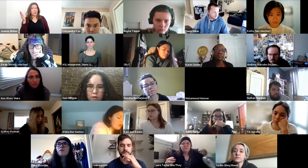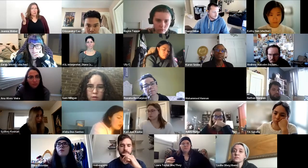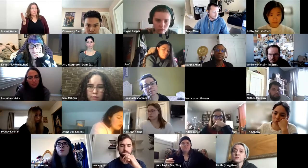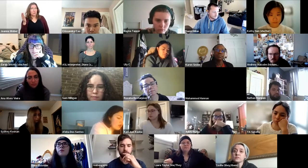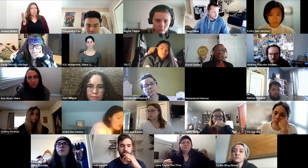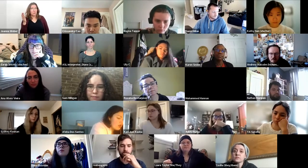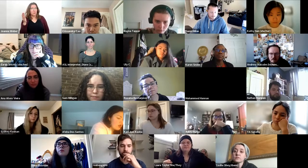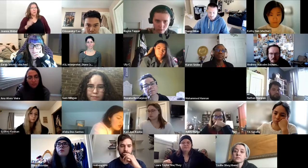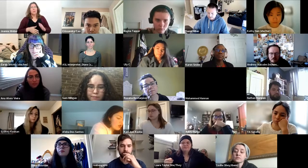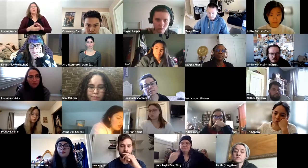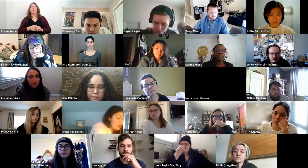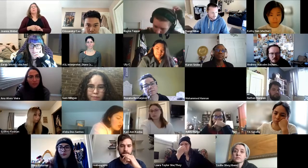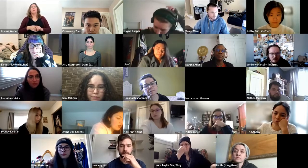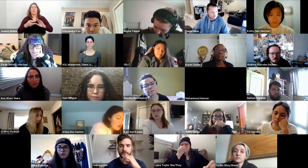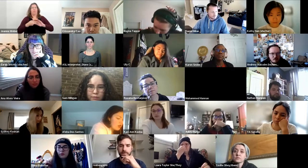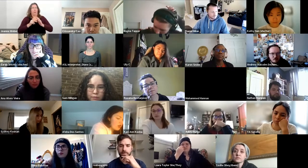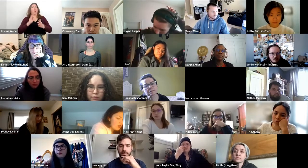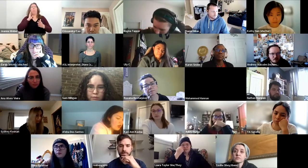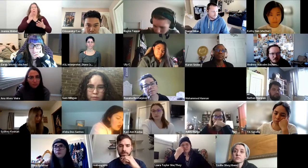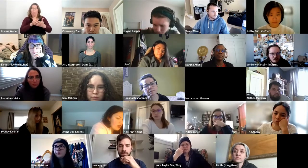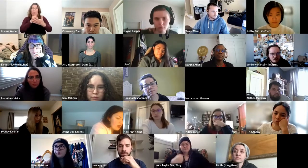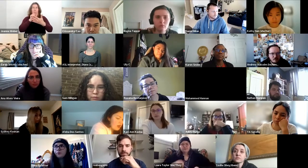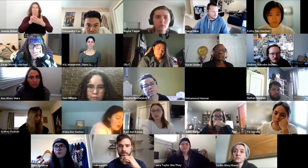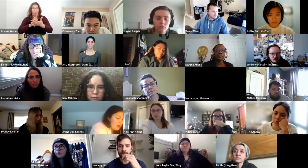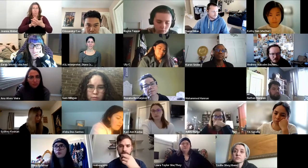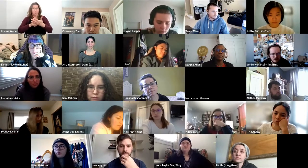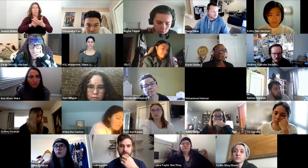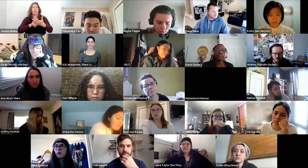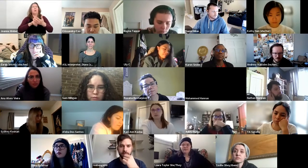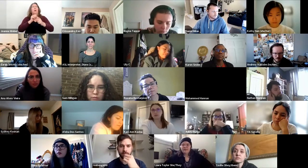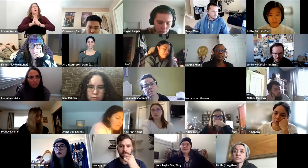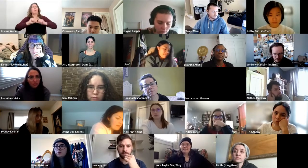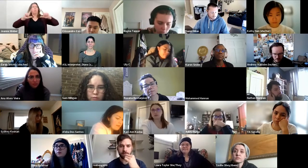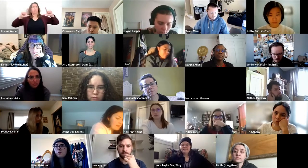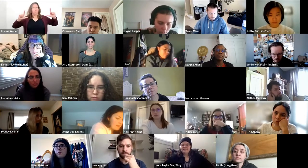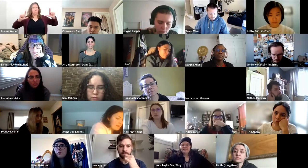So Tuesdays will be our lecture or presentation time.